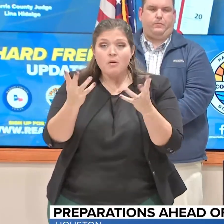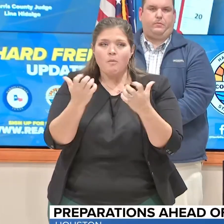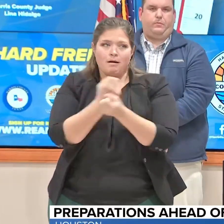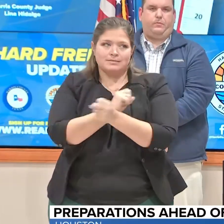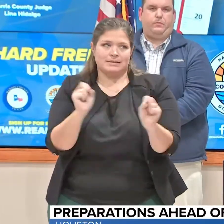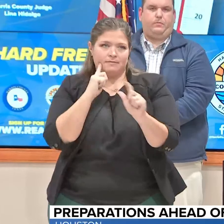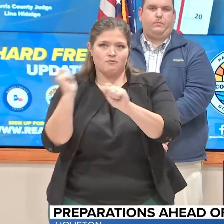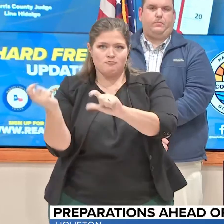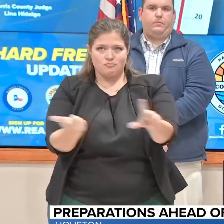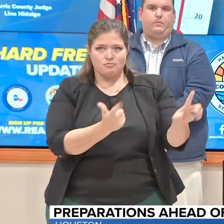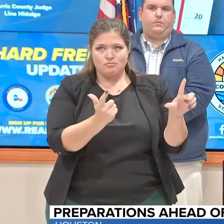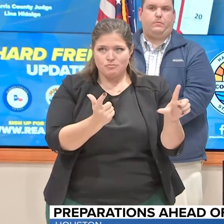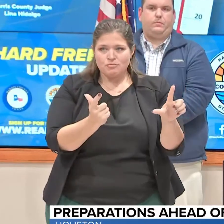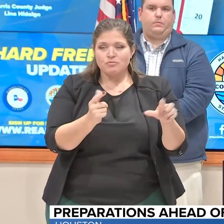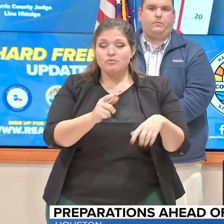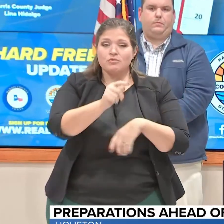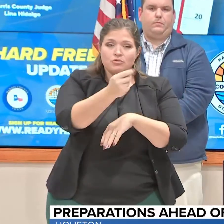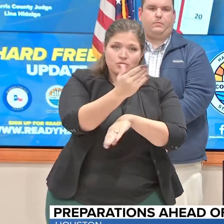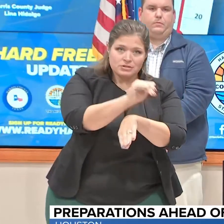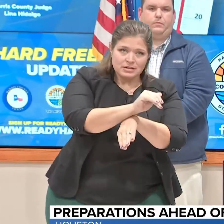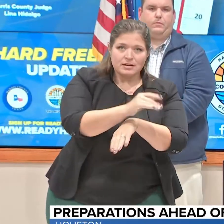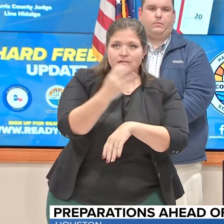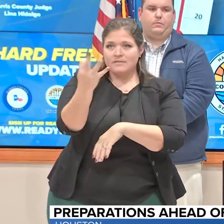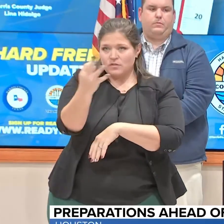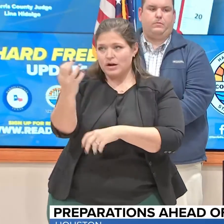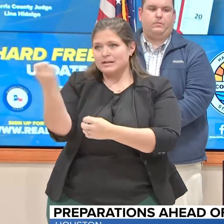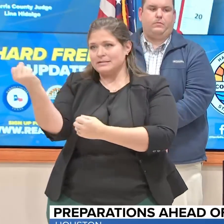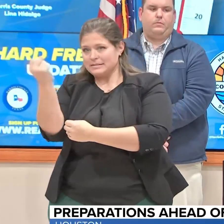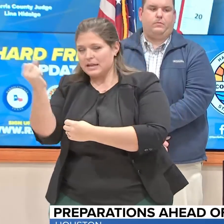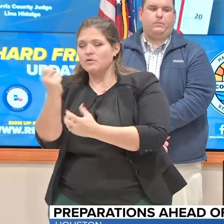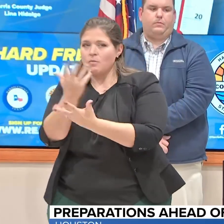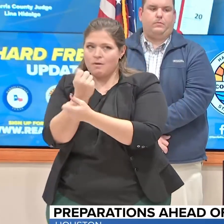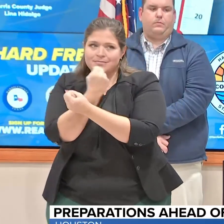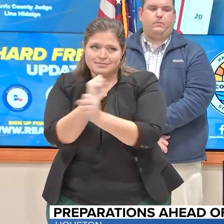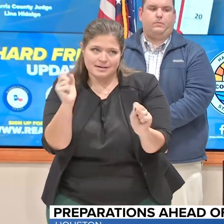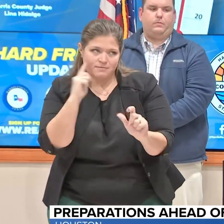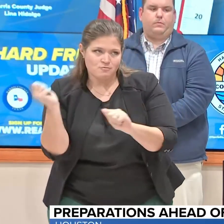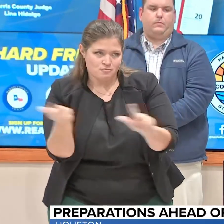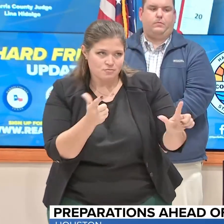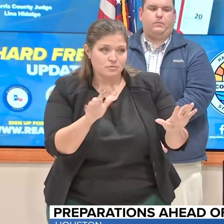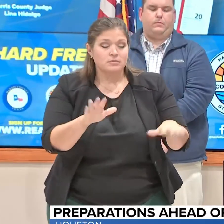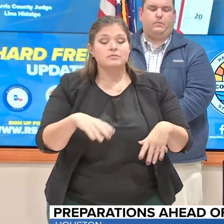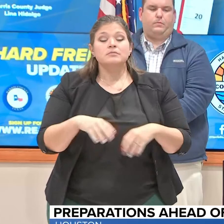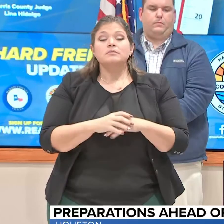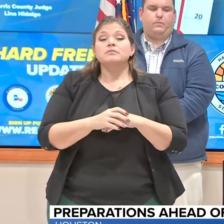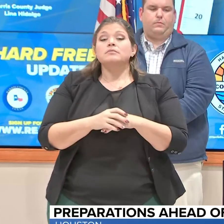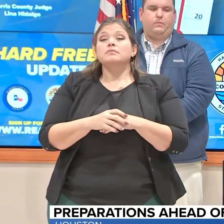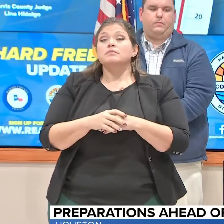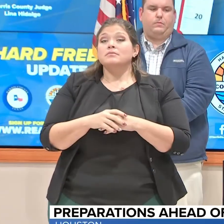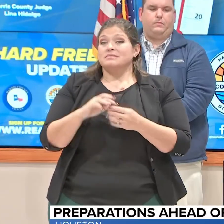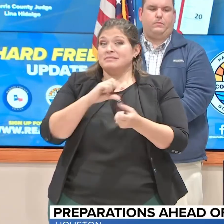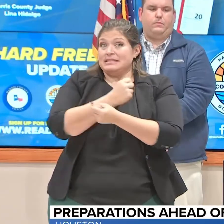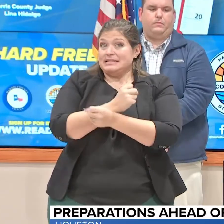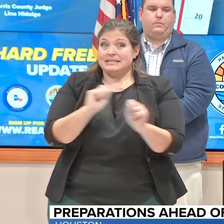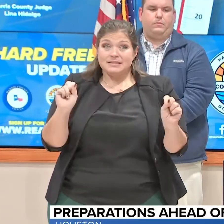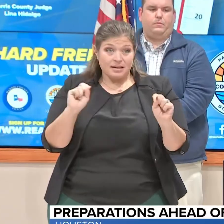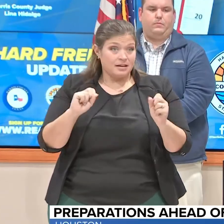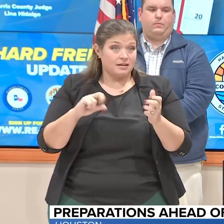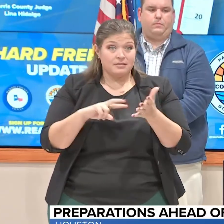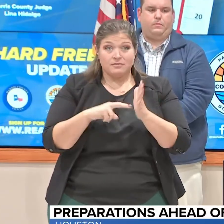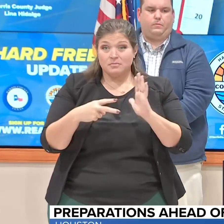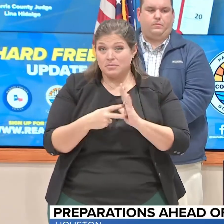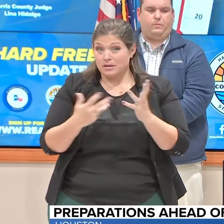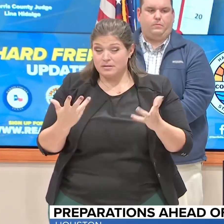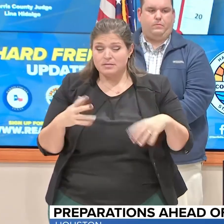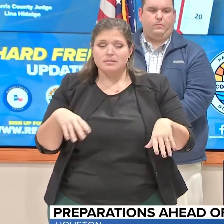freeze, Thursday evening, Friday, going into Saturday. And with that being said,